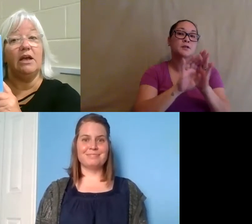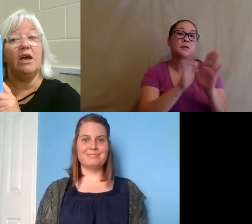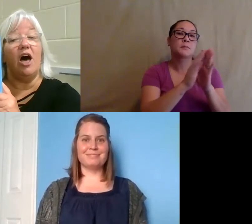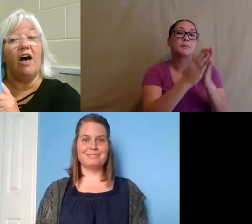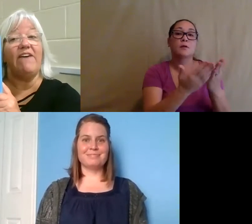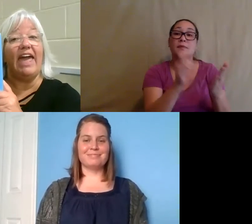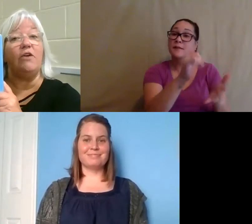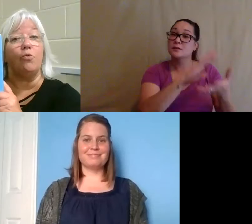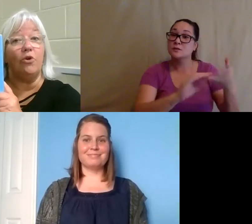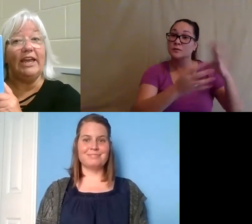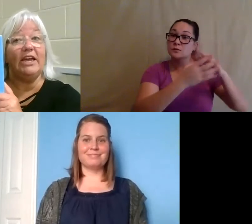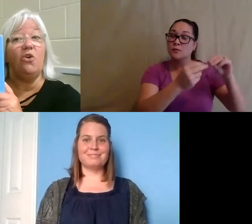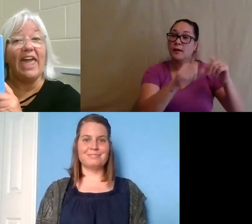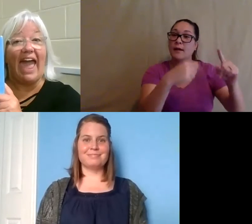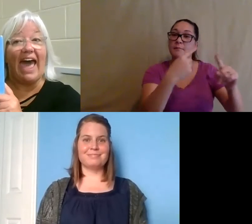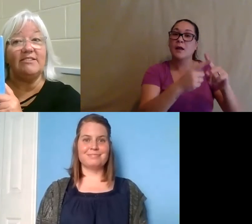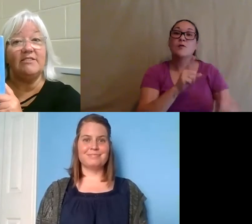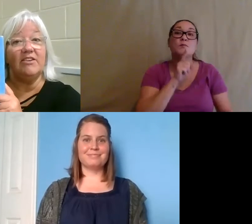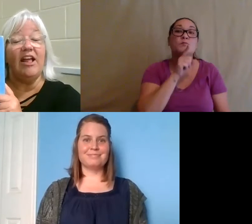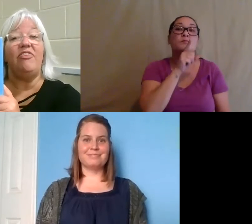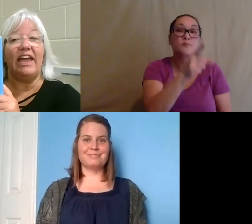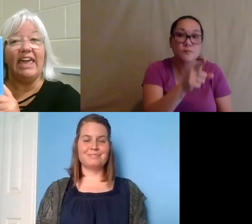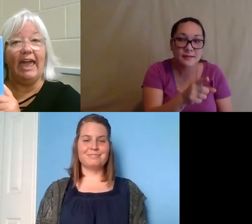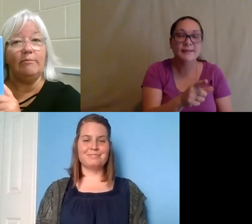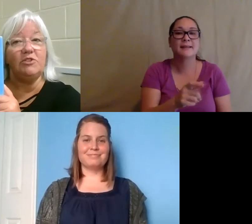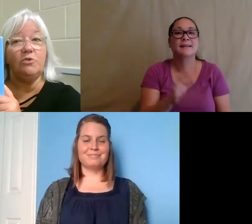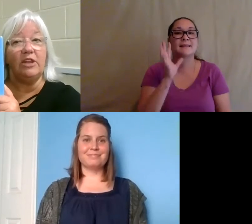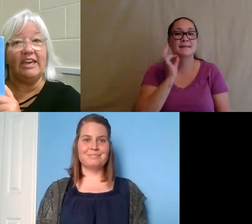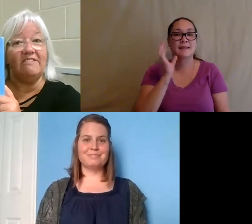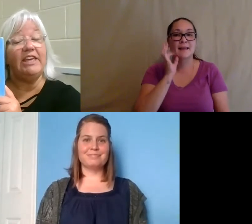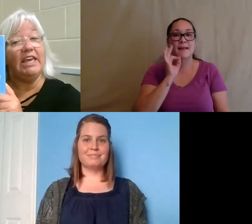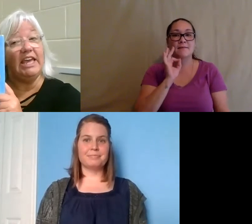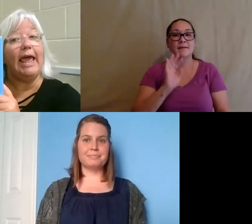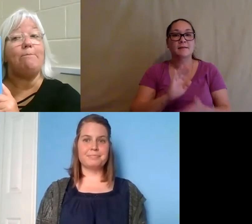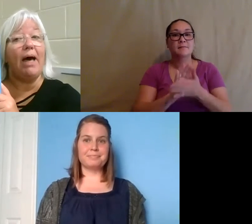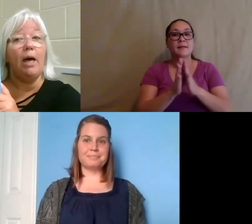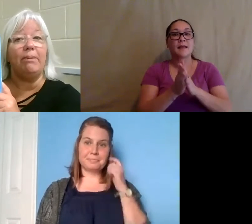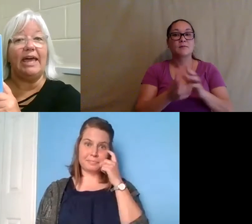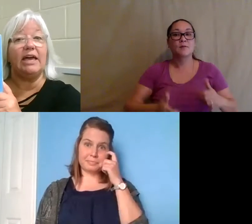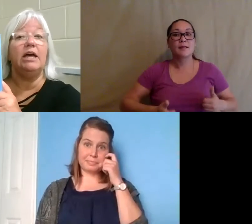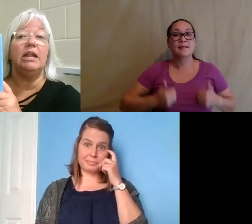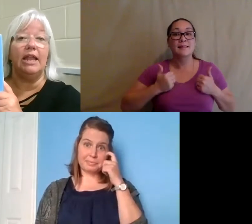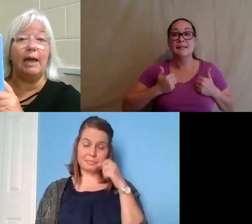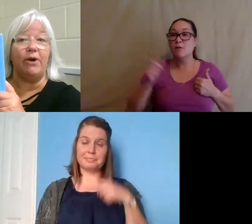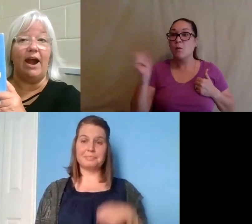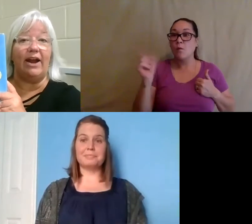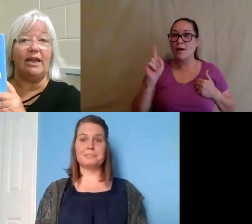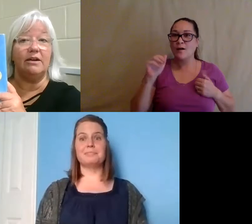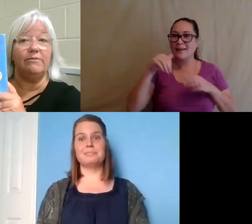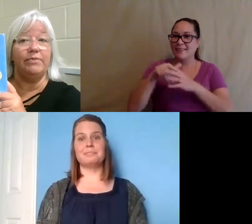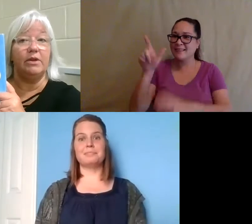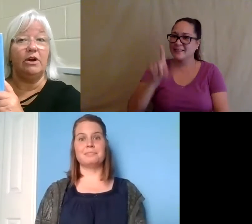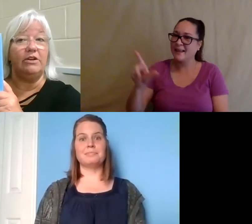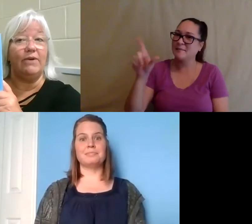story of a real cat that came to live in a public